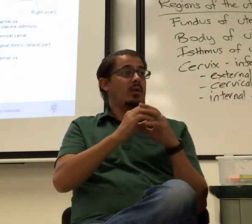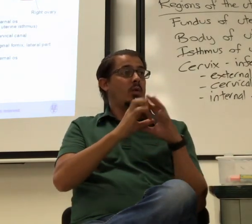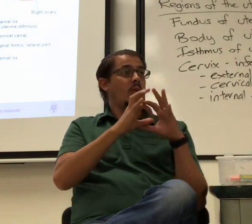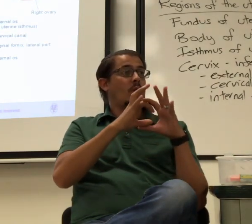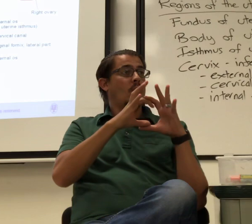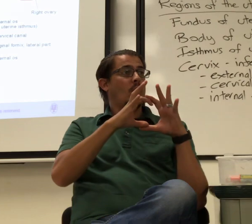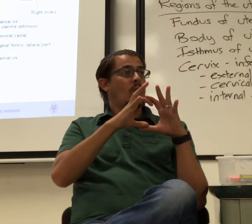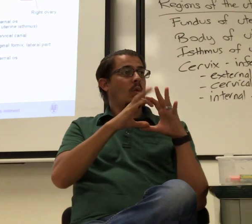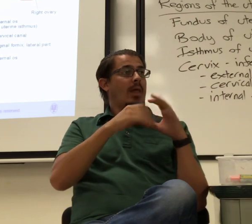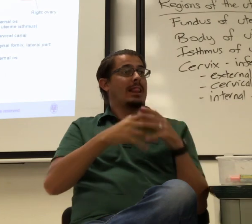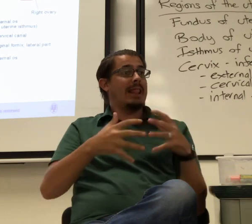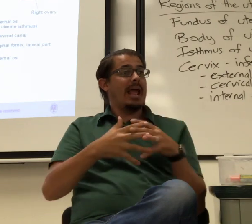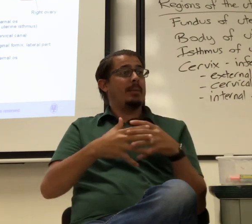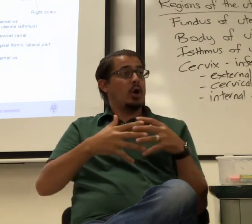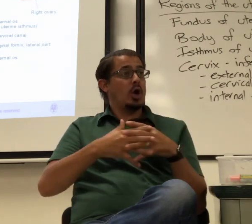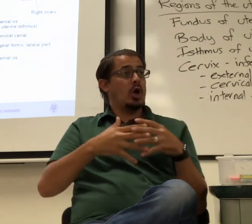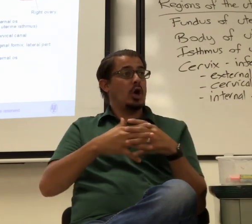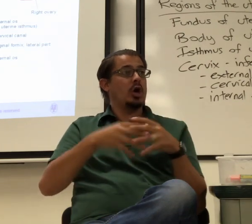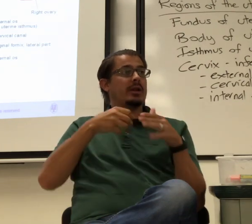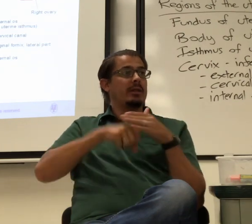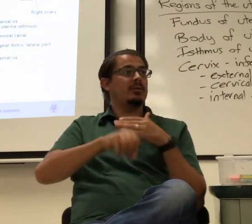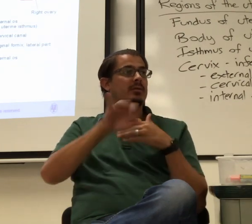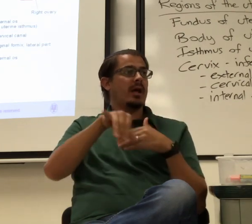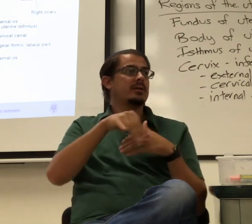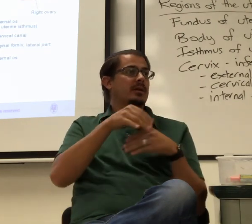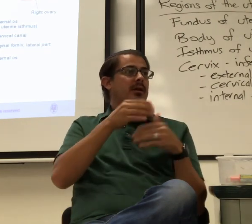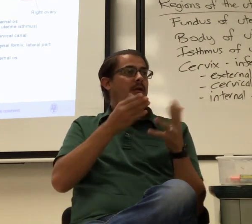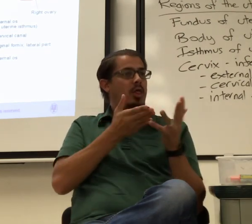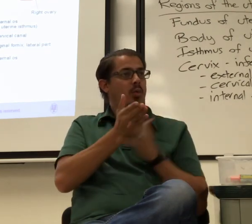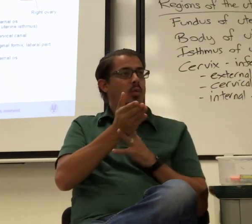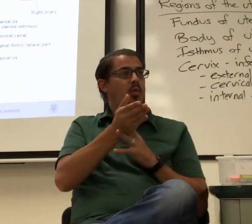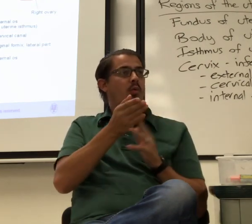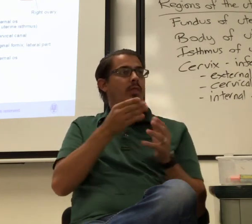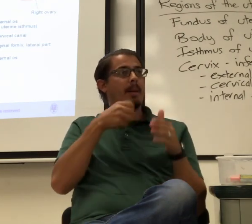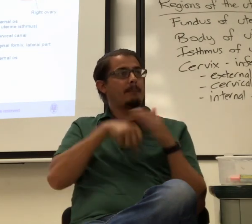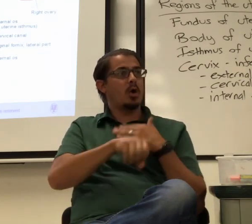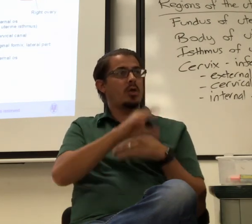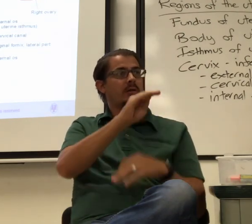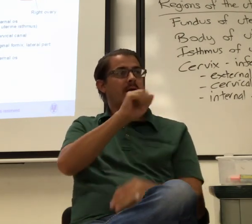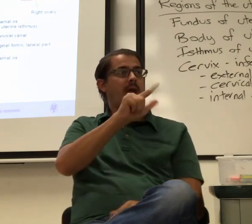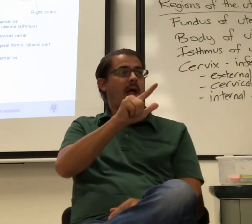delivery, that serves as the birth canal with the vagina.